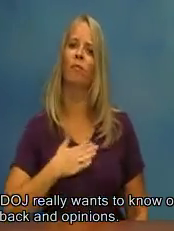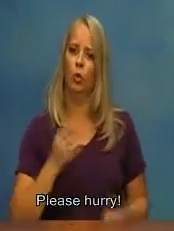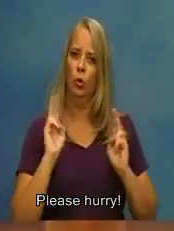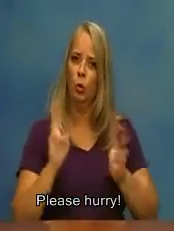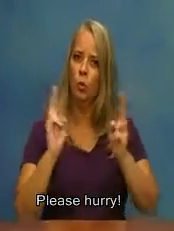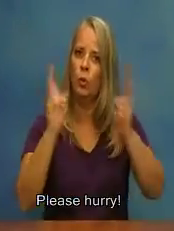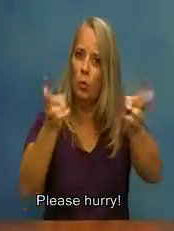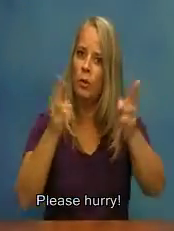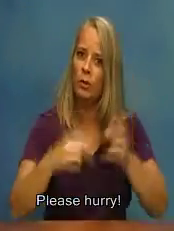Please hurry.